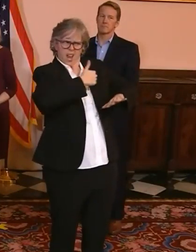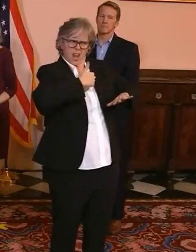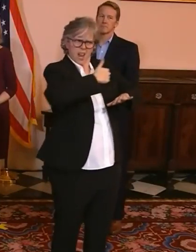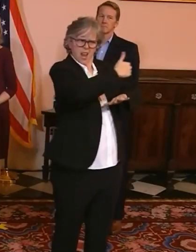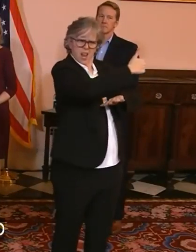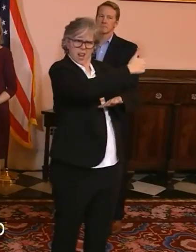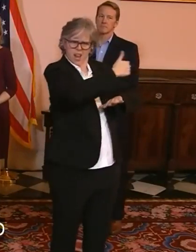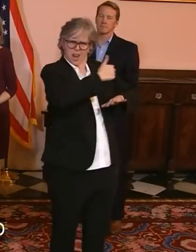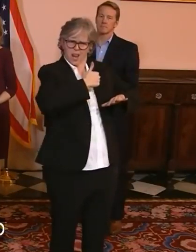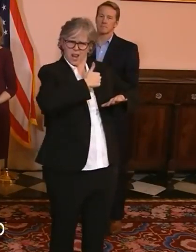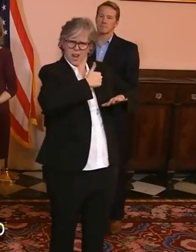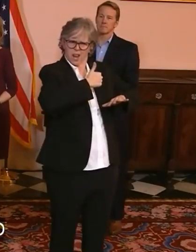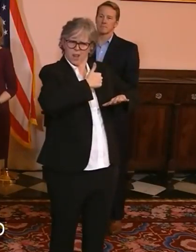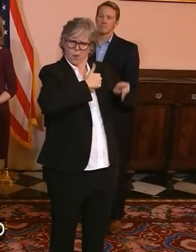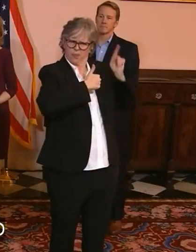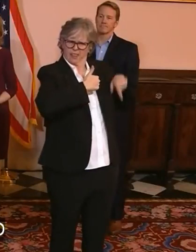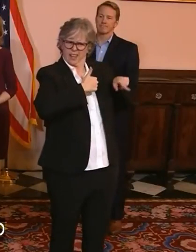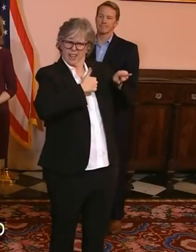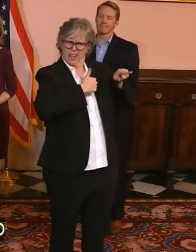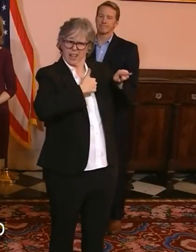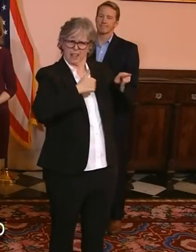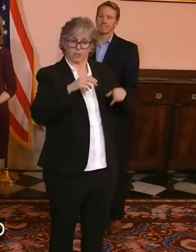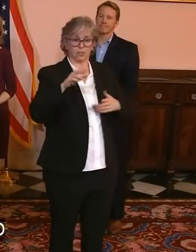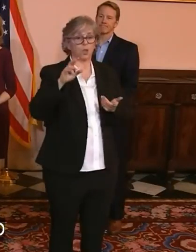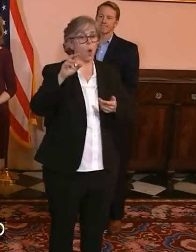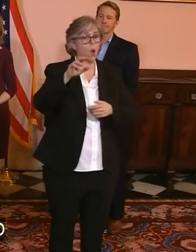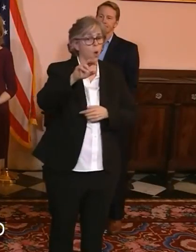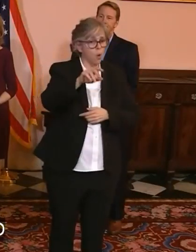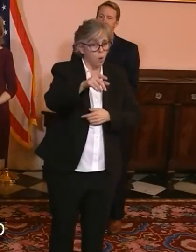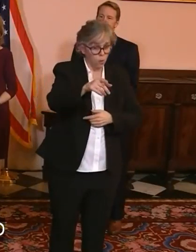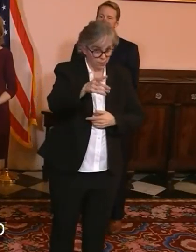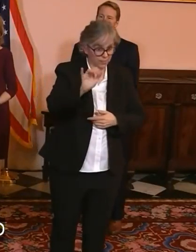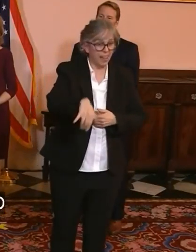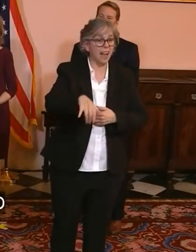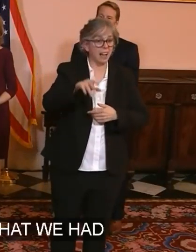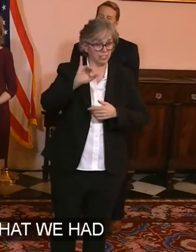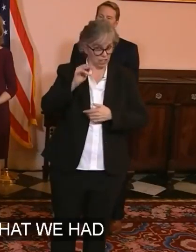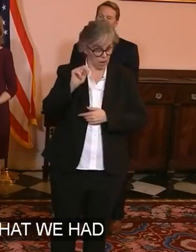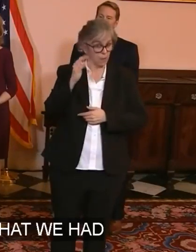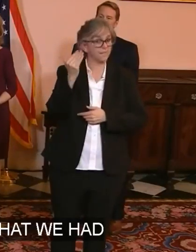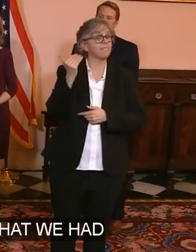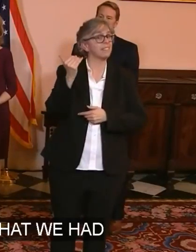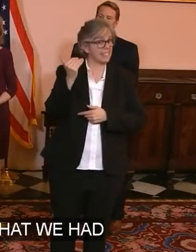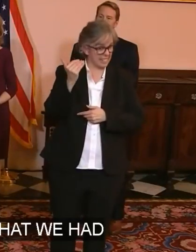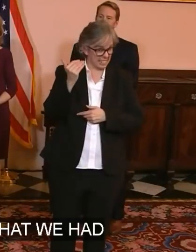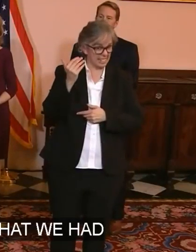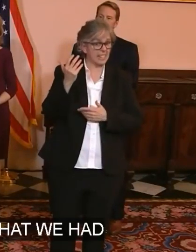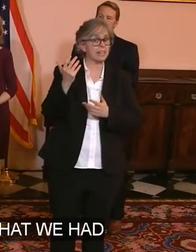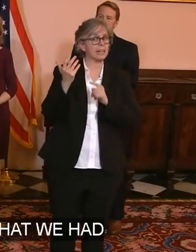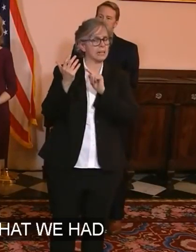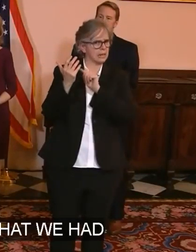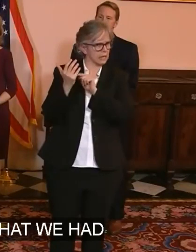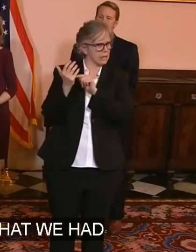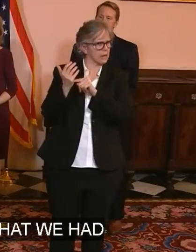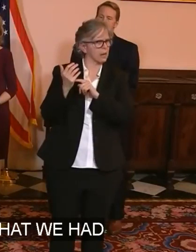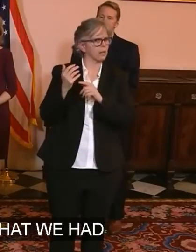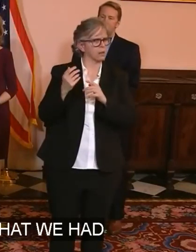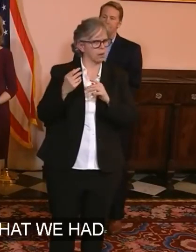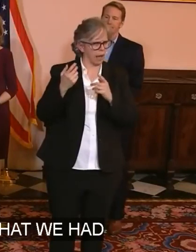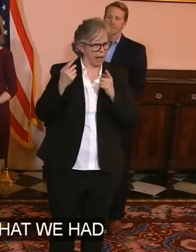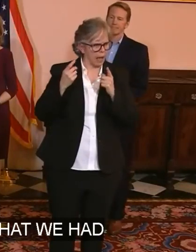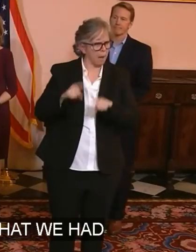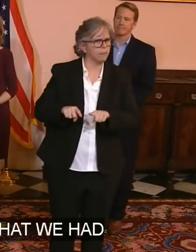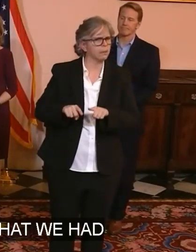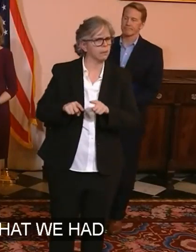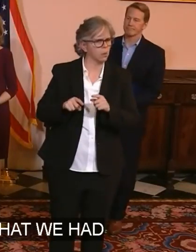And it was January 15th, actually, that we had the return to the U.S. and the symptom